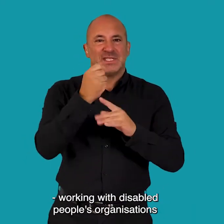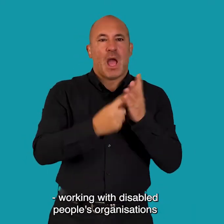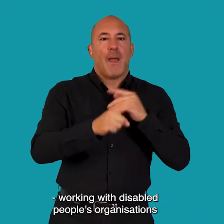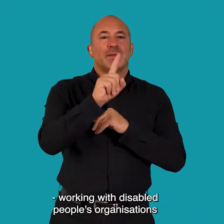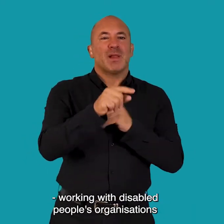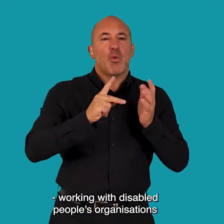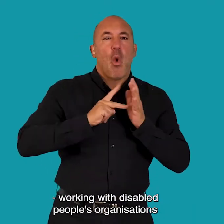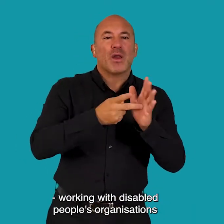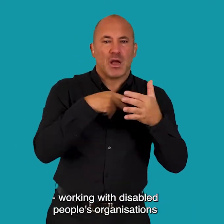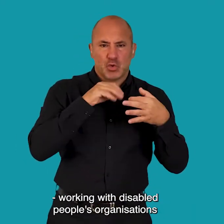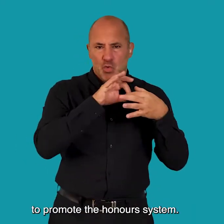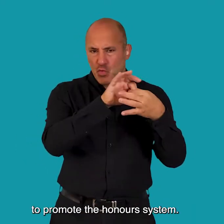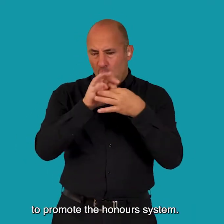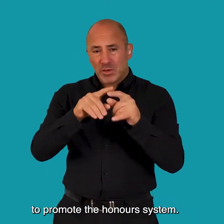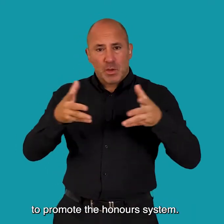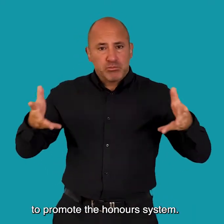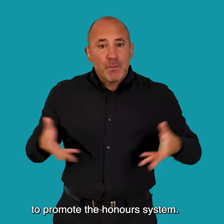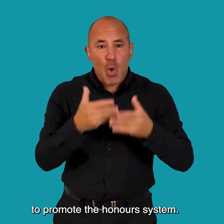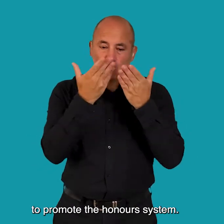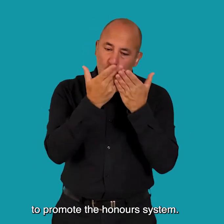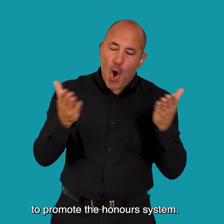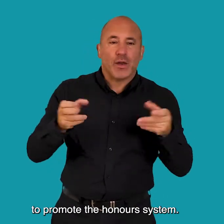people's organisations to promote the honours system.